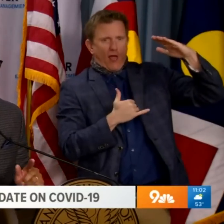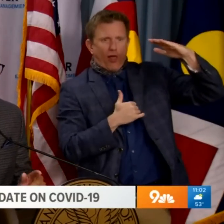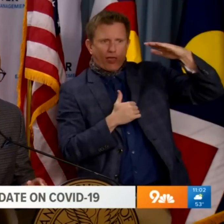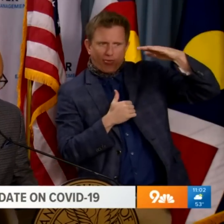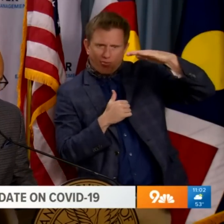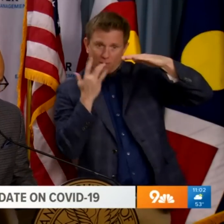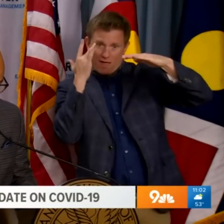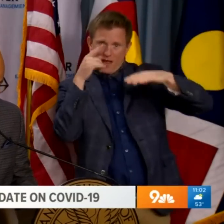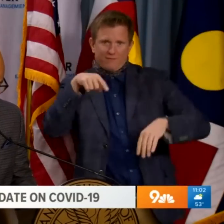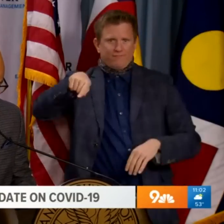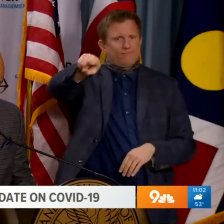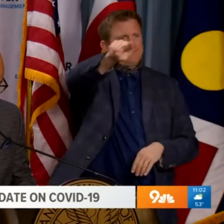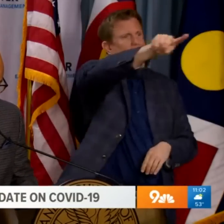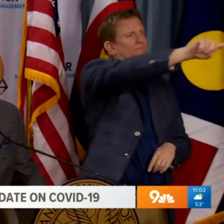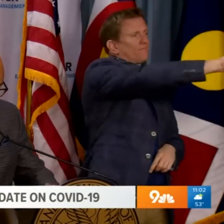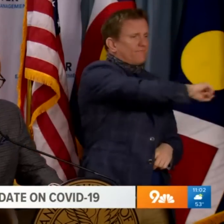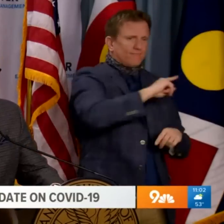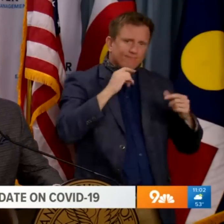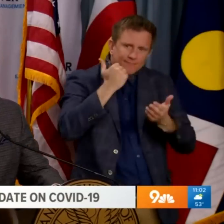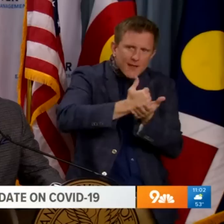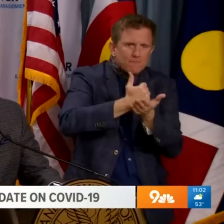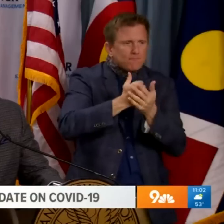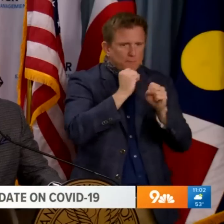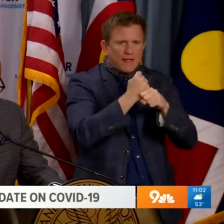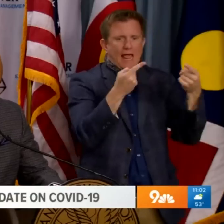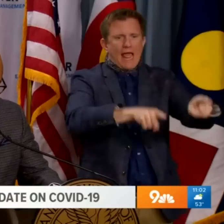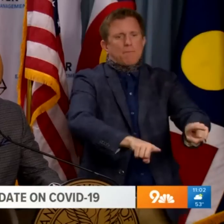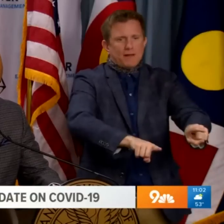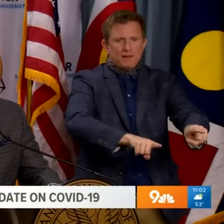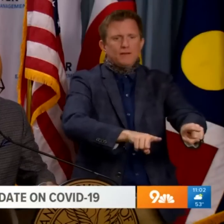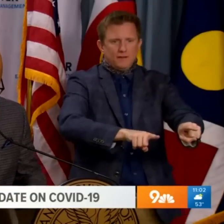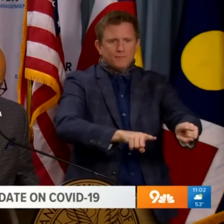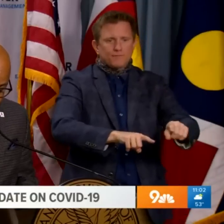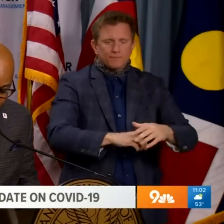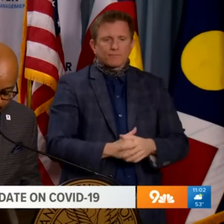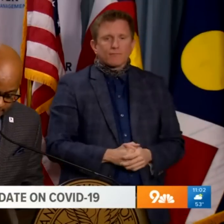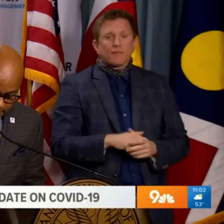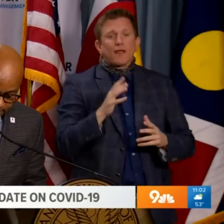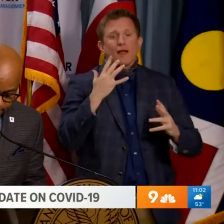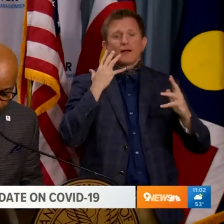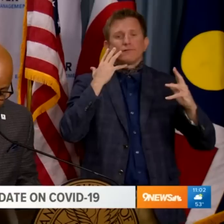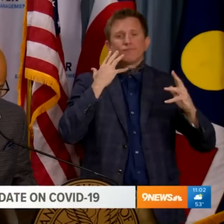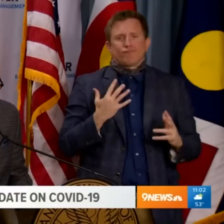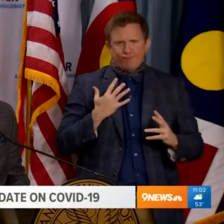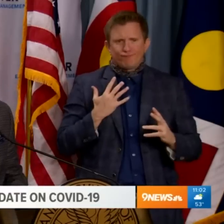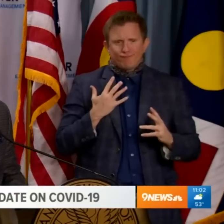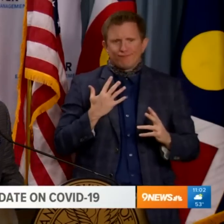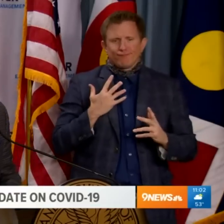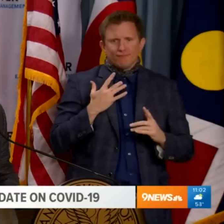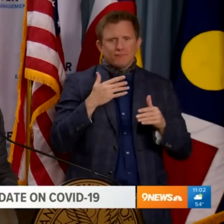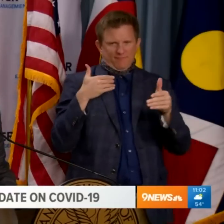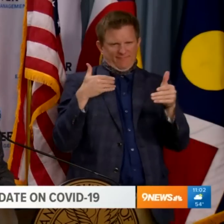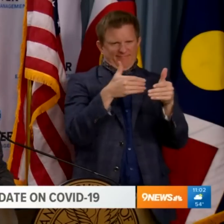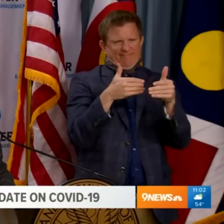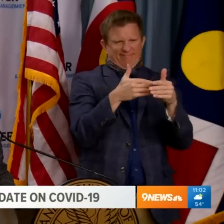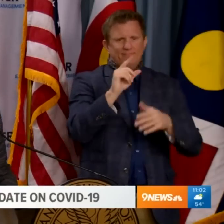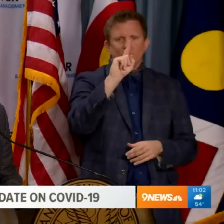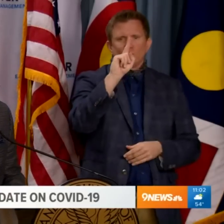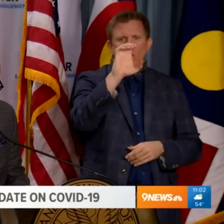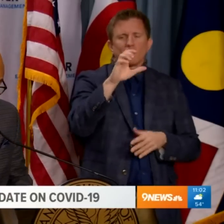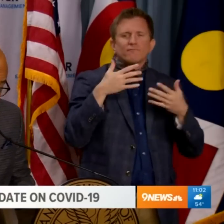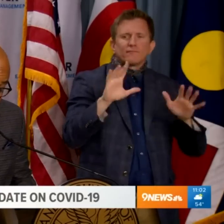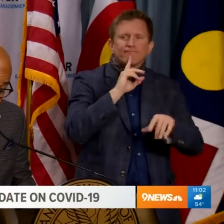distancing, and taking this virus seriously. We are greatly appreciative to you, and we know that all the success we're beginning to